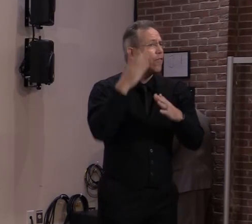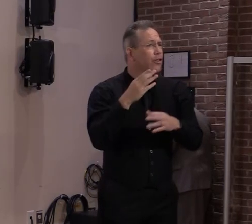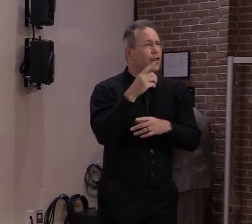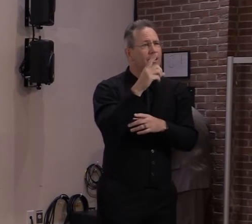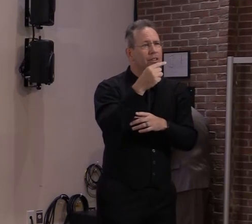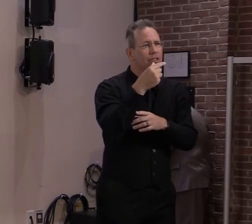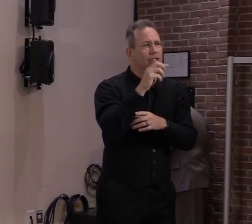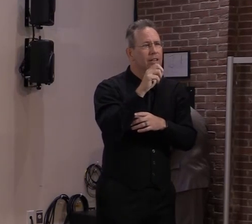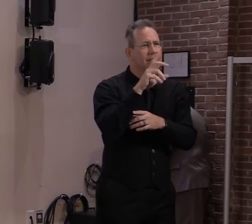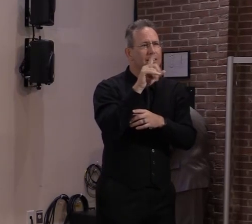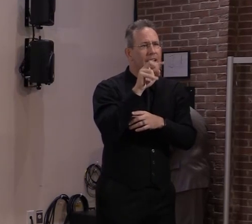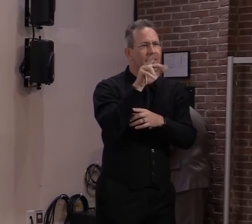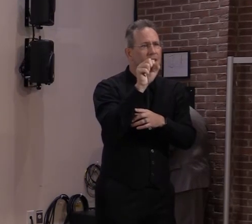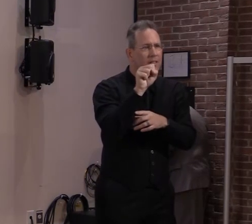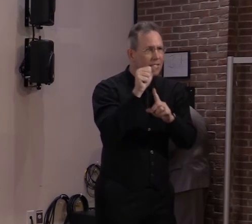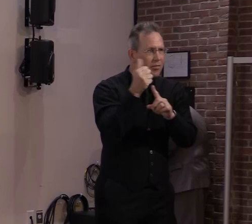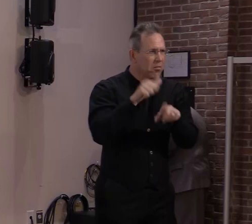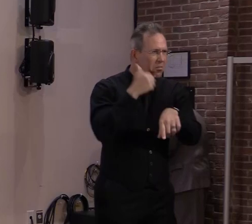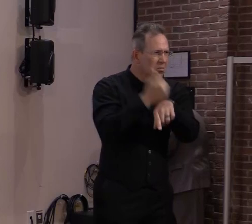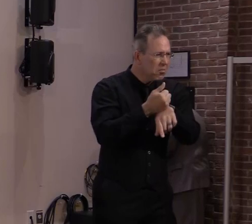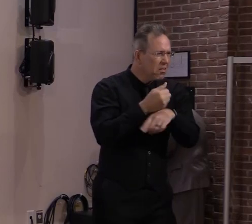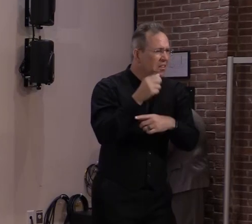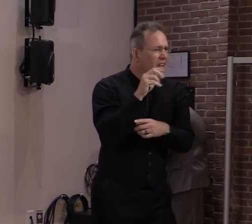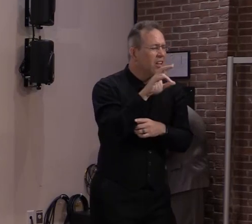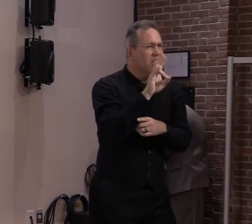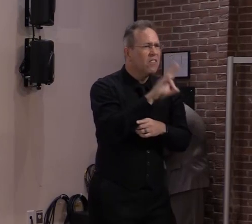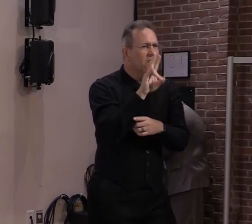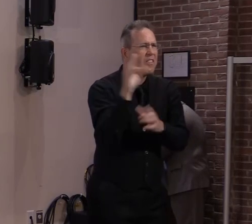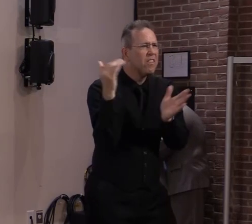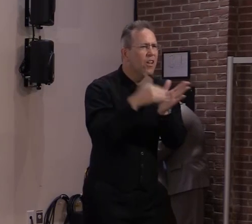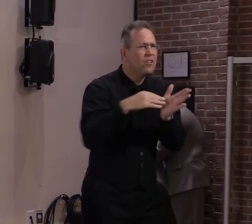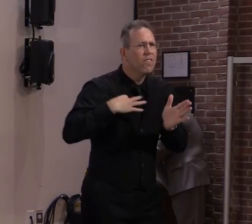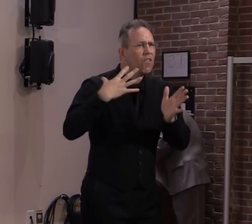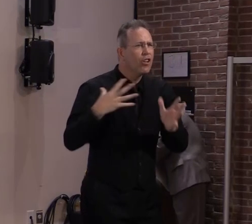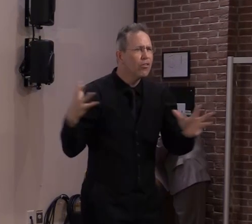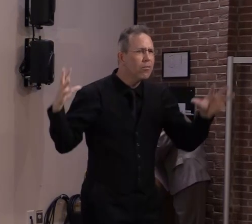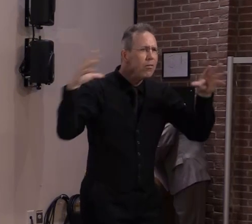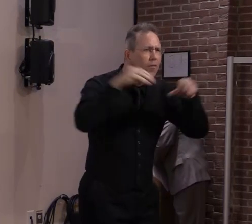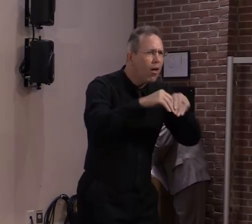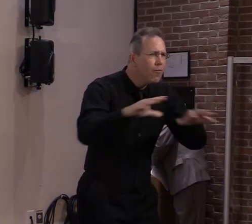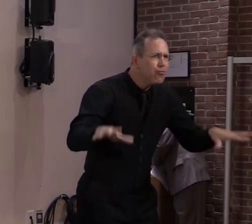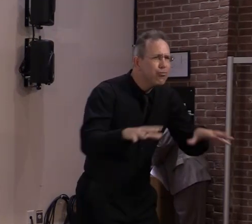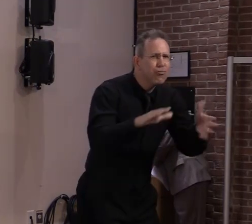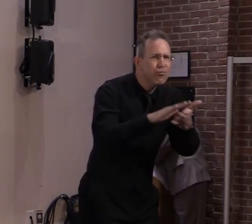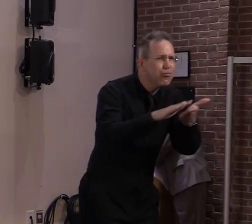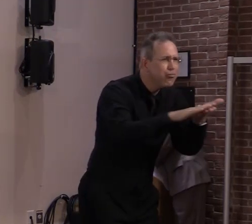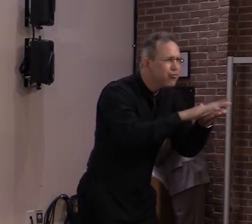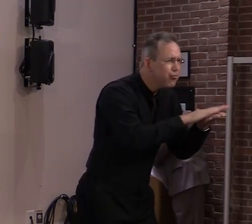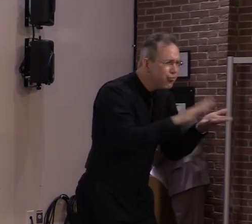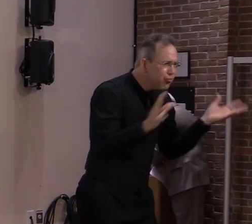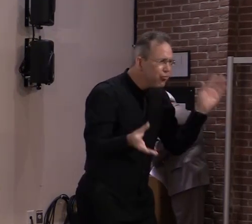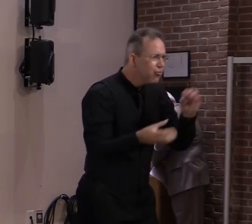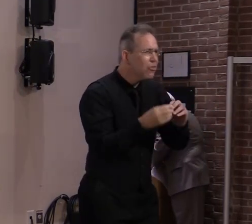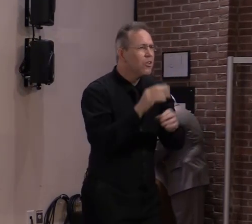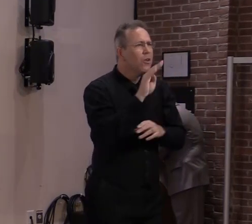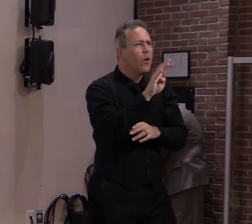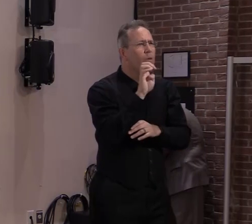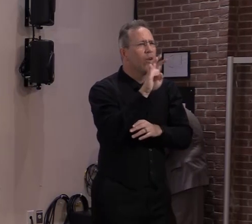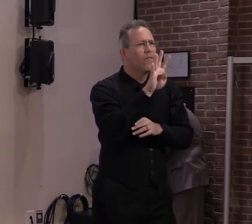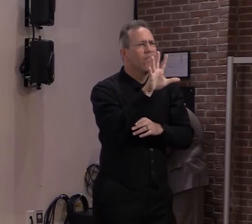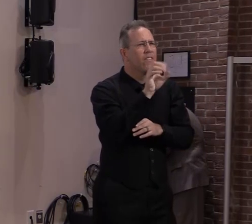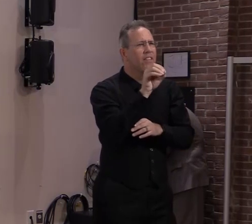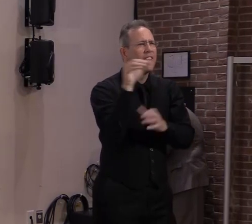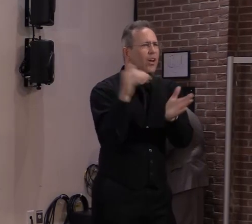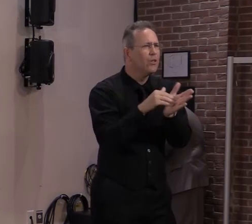77,000 volunteers that day picking up litter. In recent years, we've collected 450,000 pounds of debris and